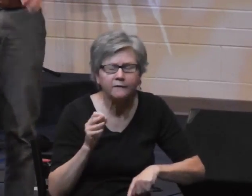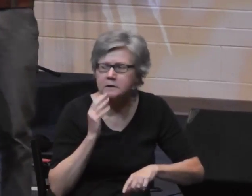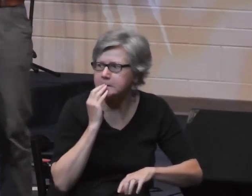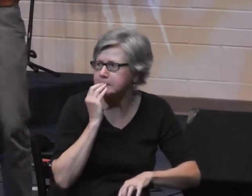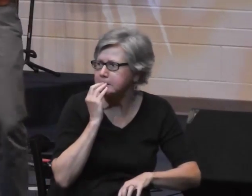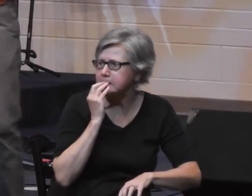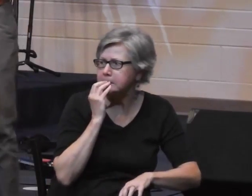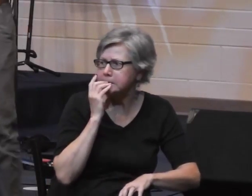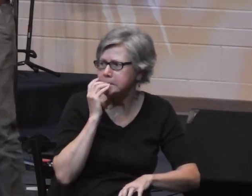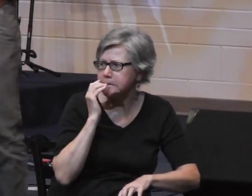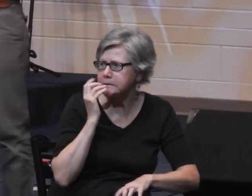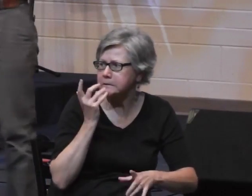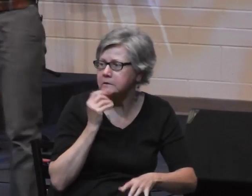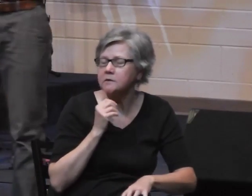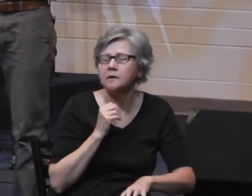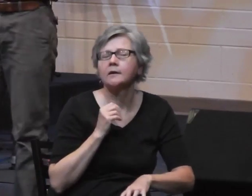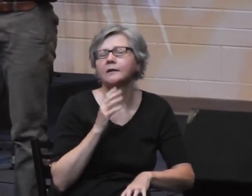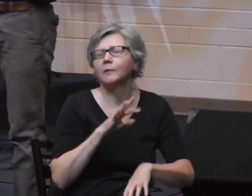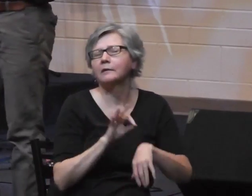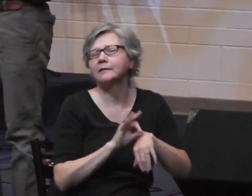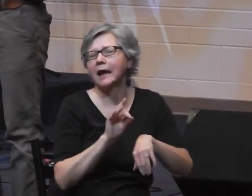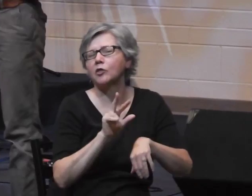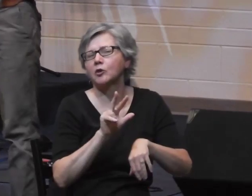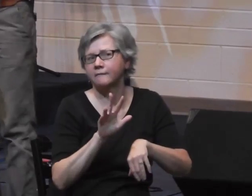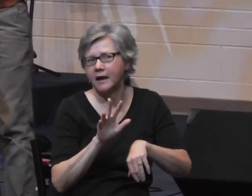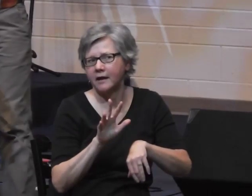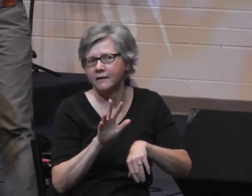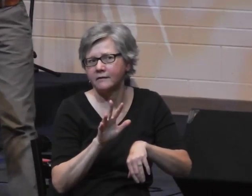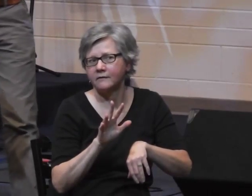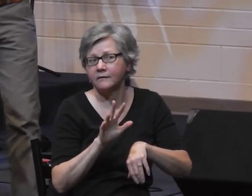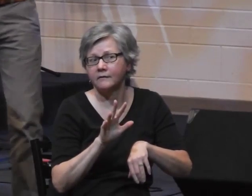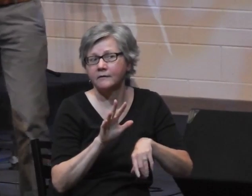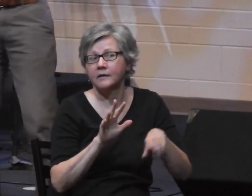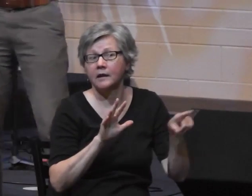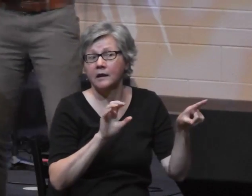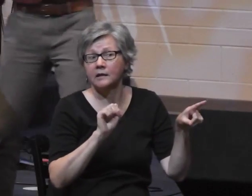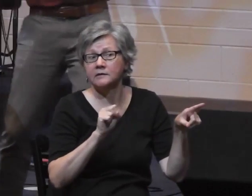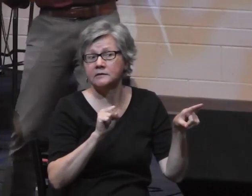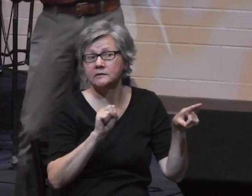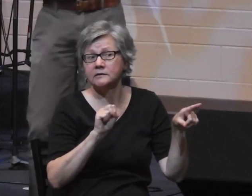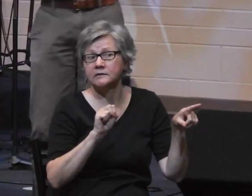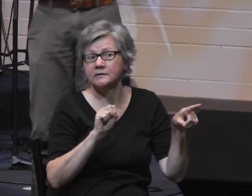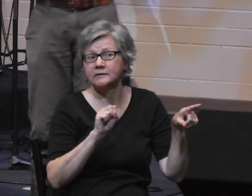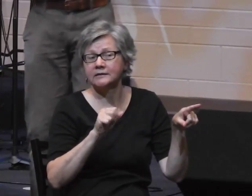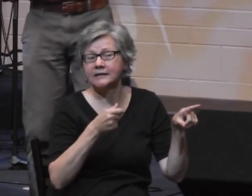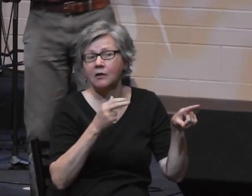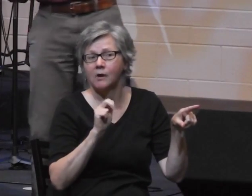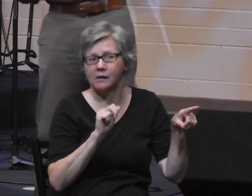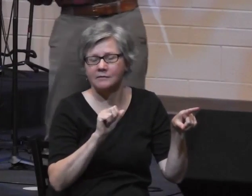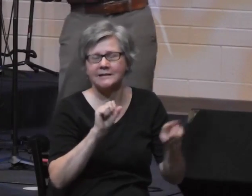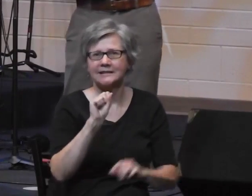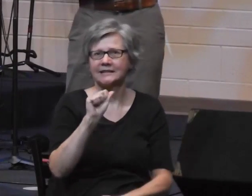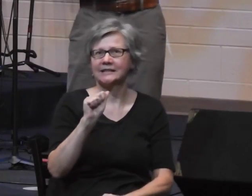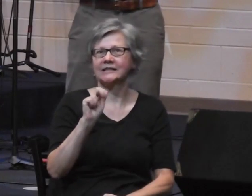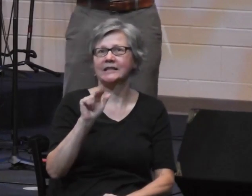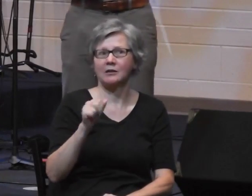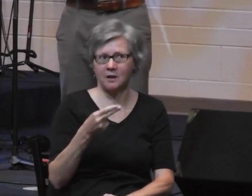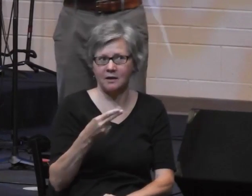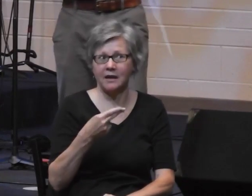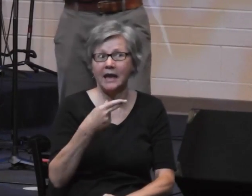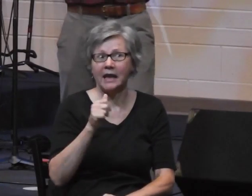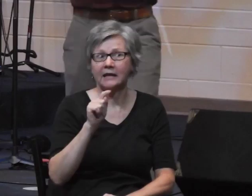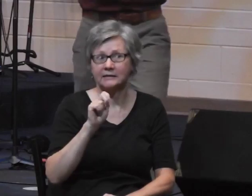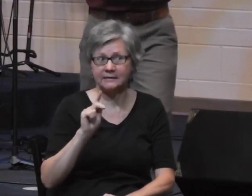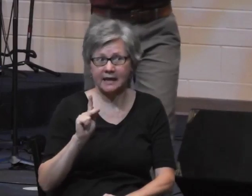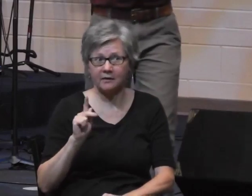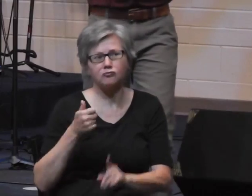starting to cry again. But at somewhere around 9:35, Sarah Haytack, who's gone further down the road, climbed